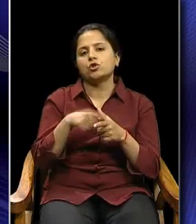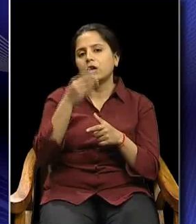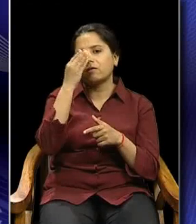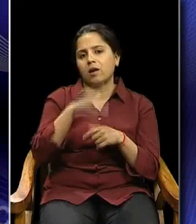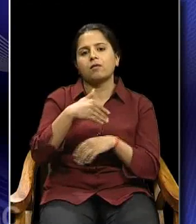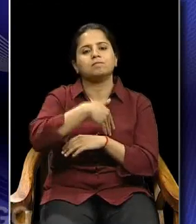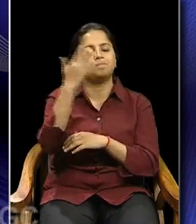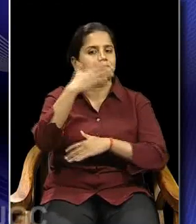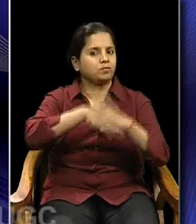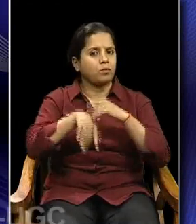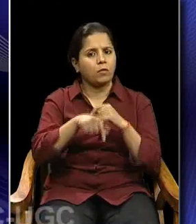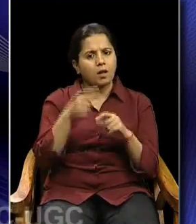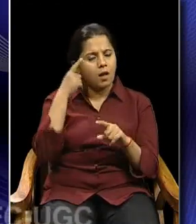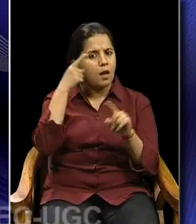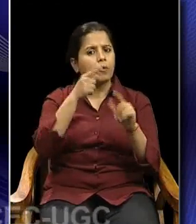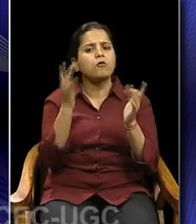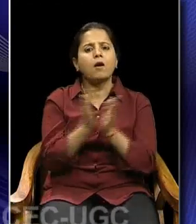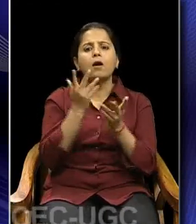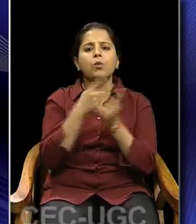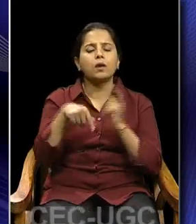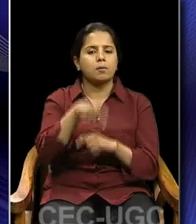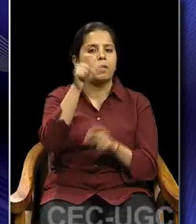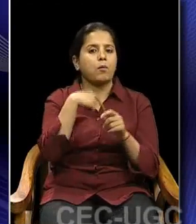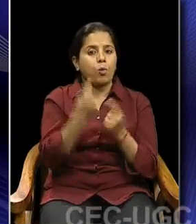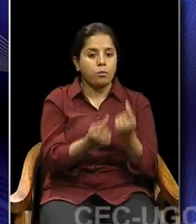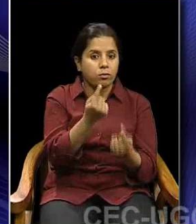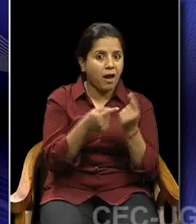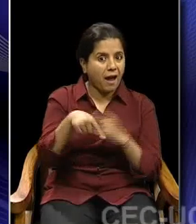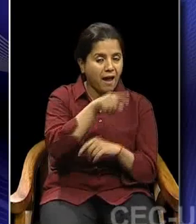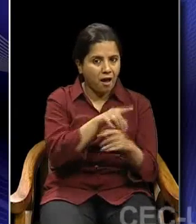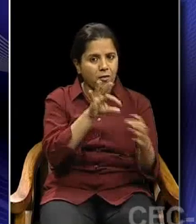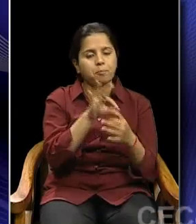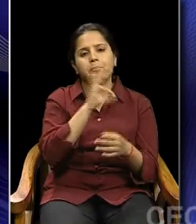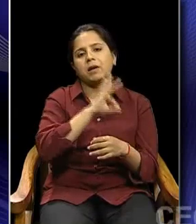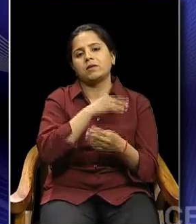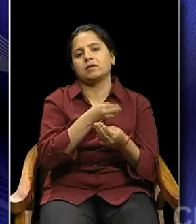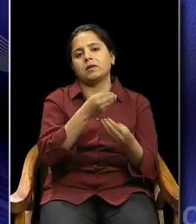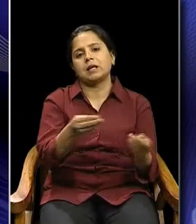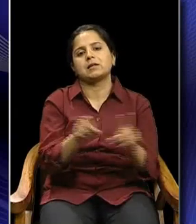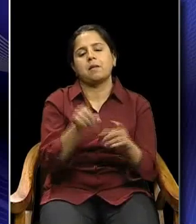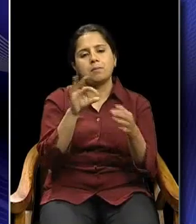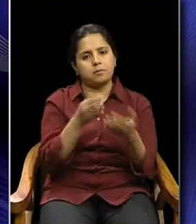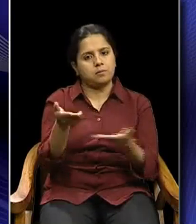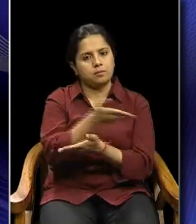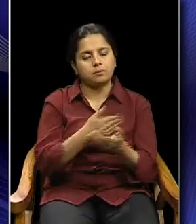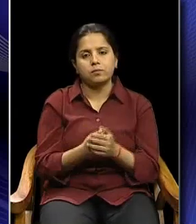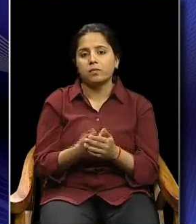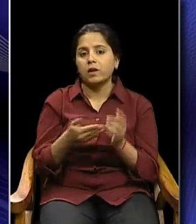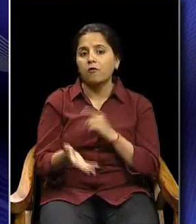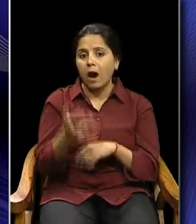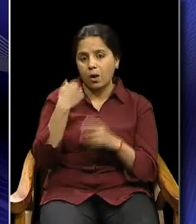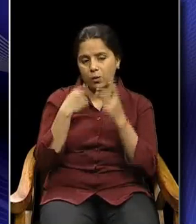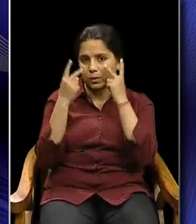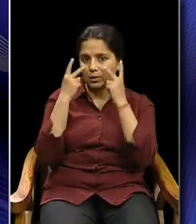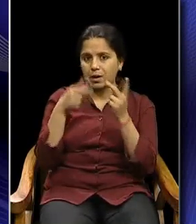the festival aims to benefit the planters and those who are related with these particular industries. So we find that